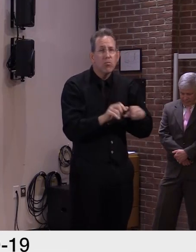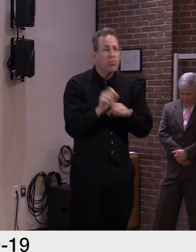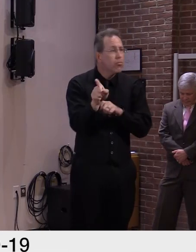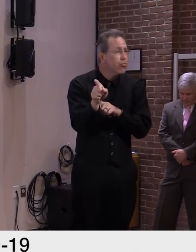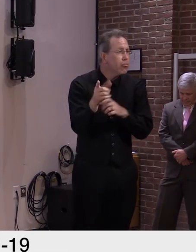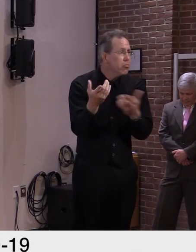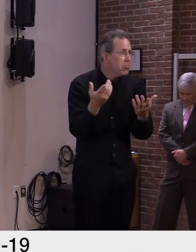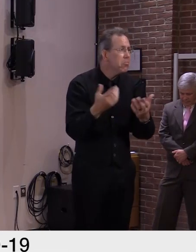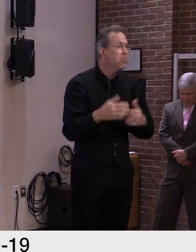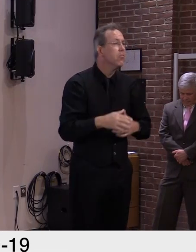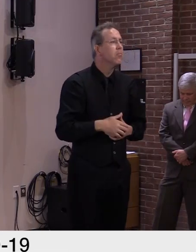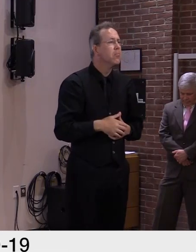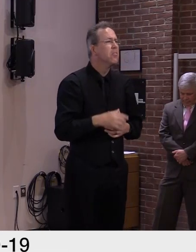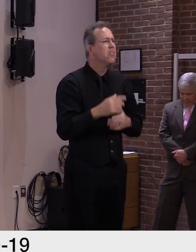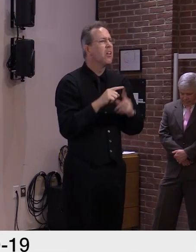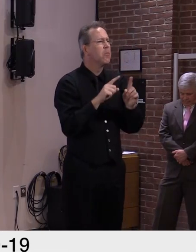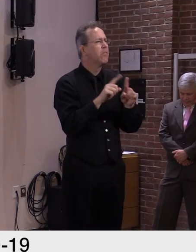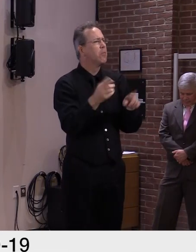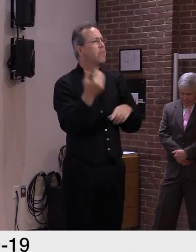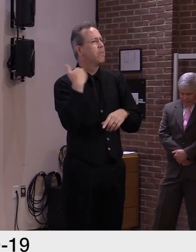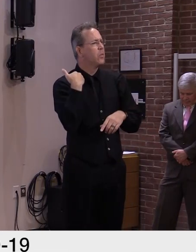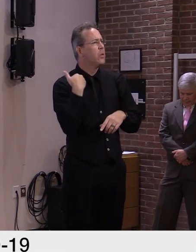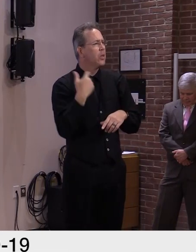whatever the change is it will all be for the better